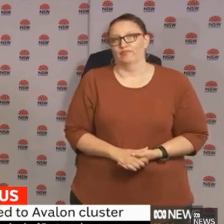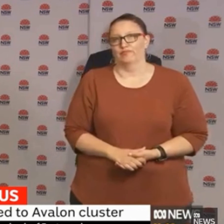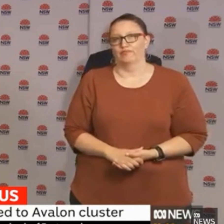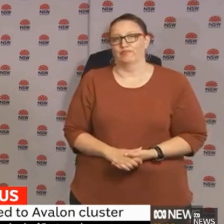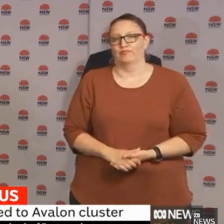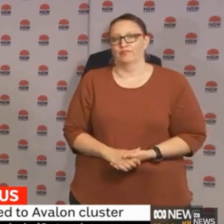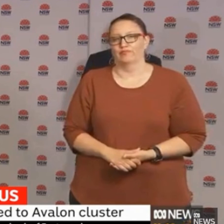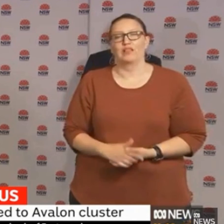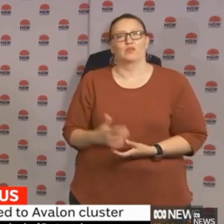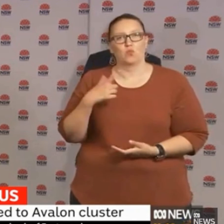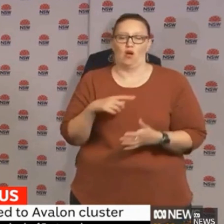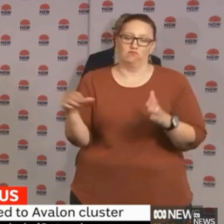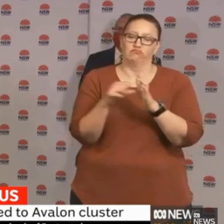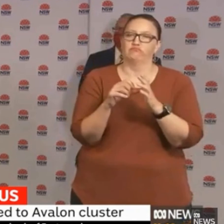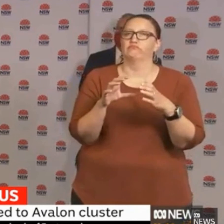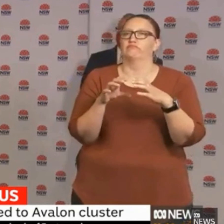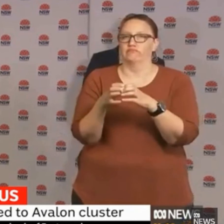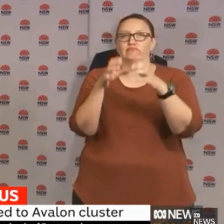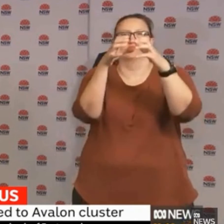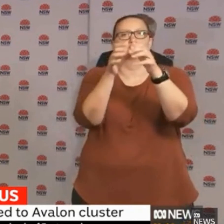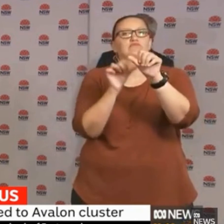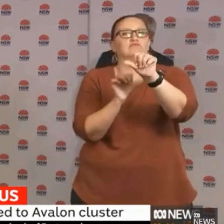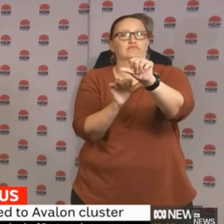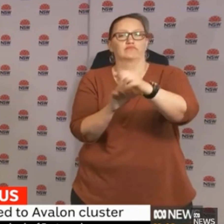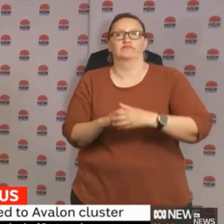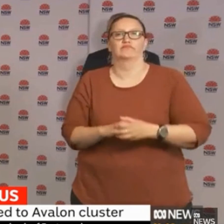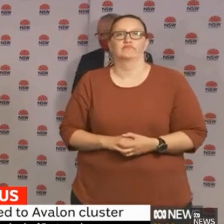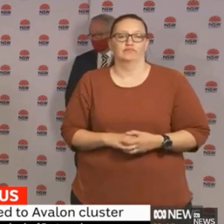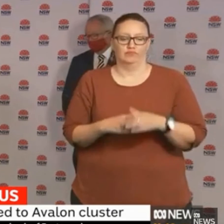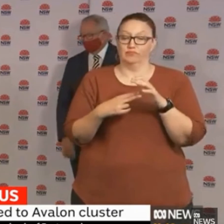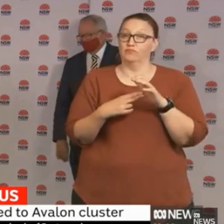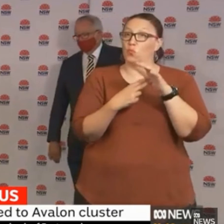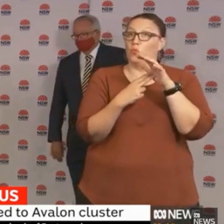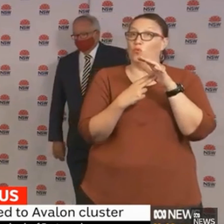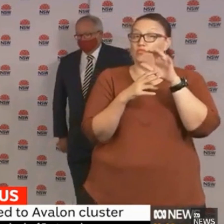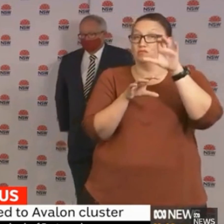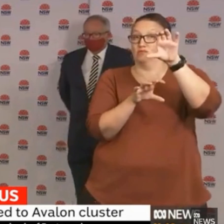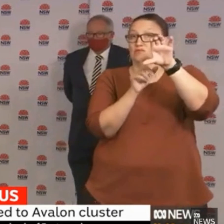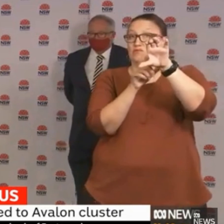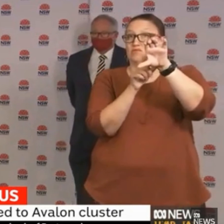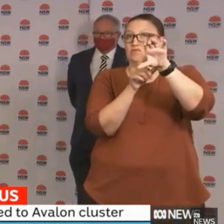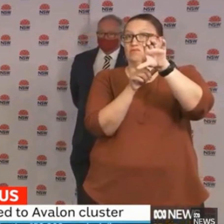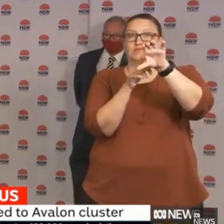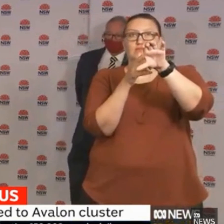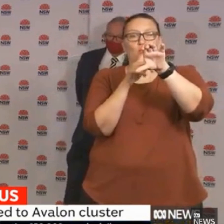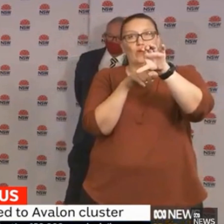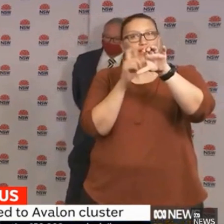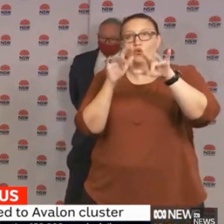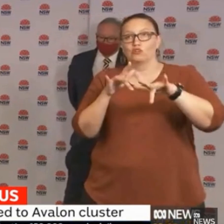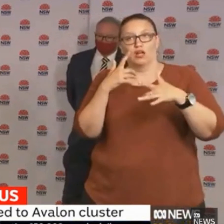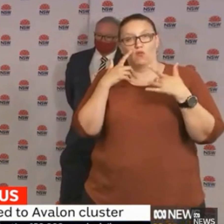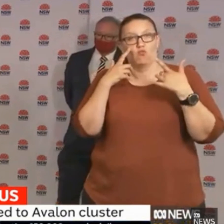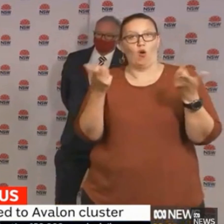we haven't identified all the routes of transmission in the northern, the concerns we've got is that those people may have come into the